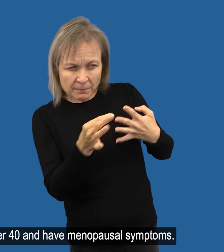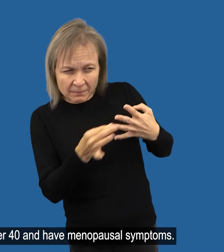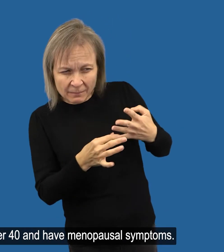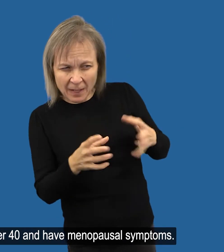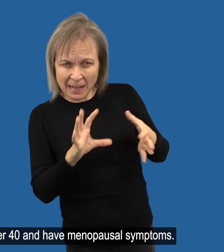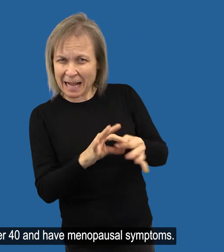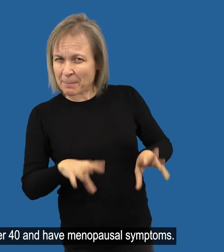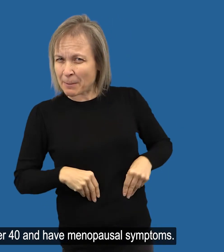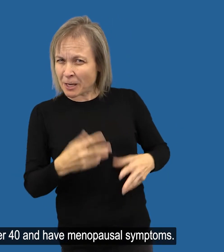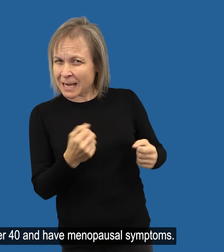symptoms.